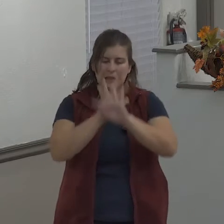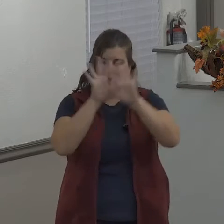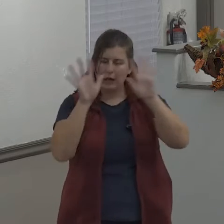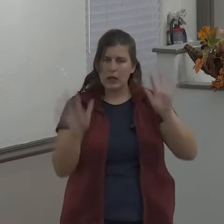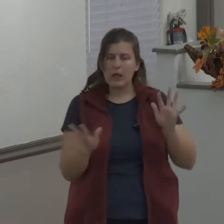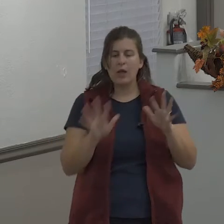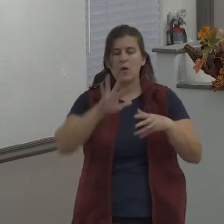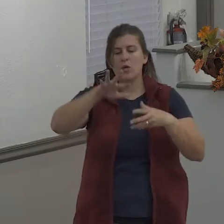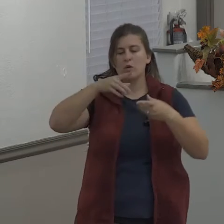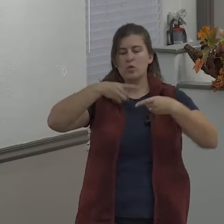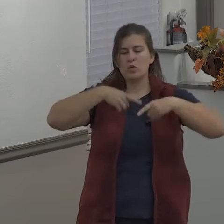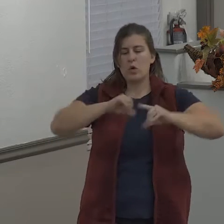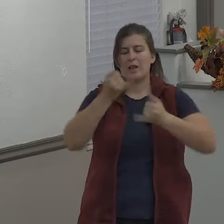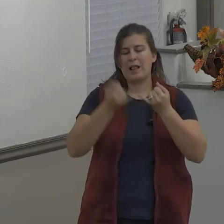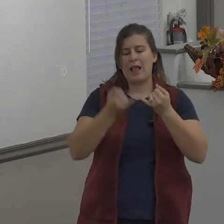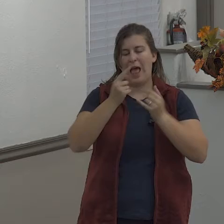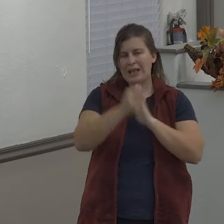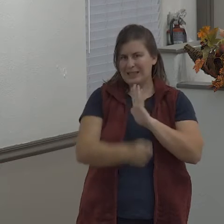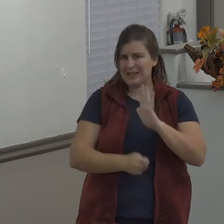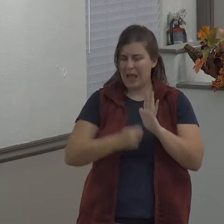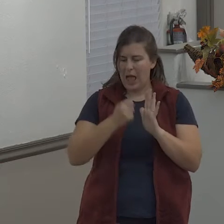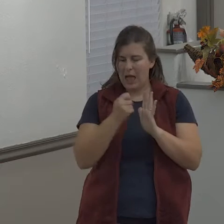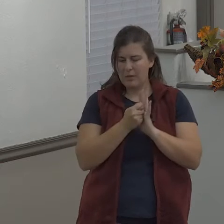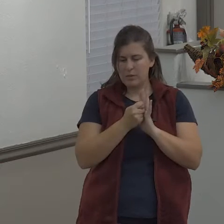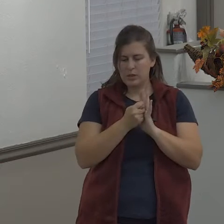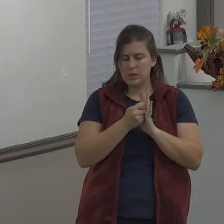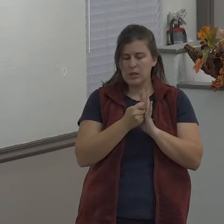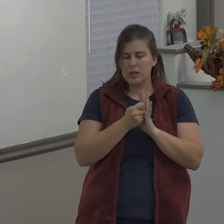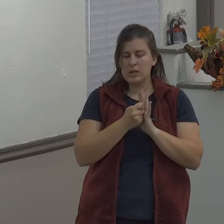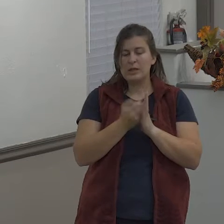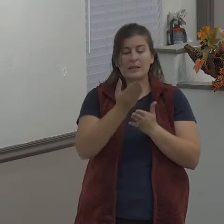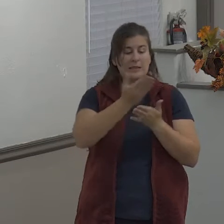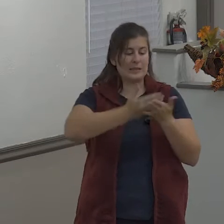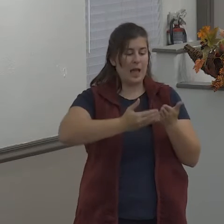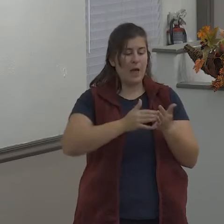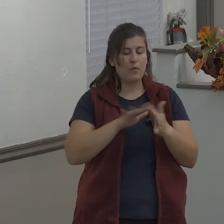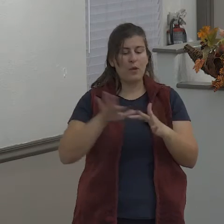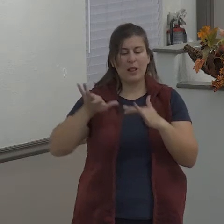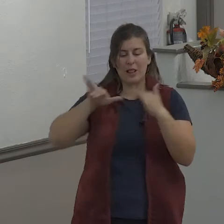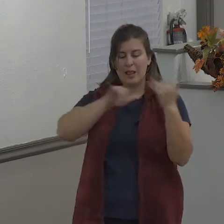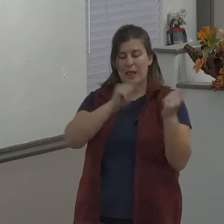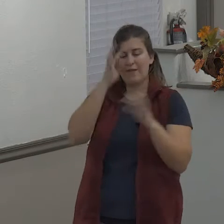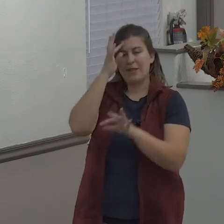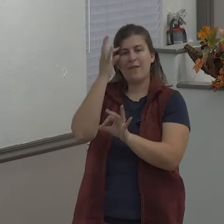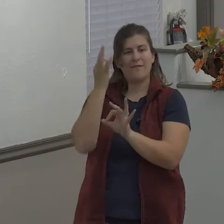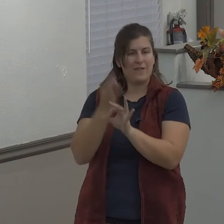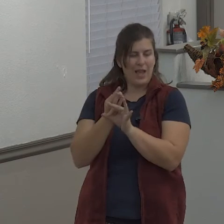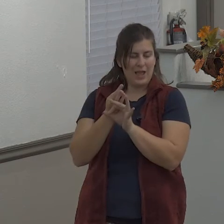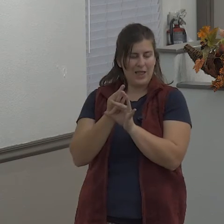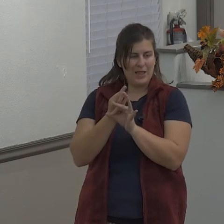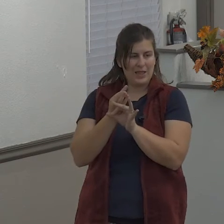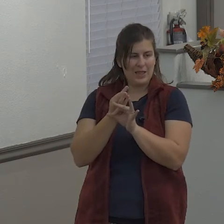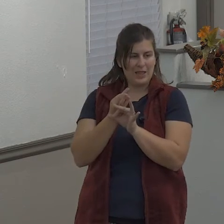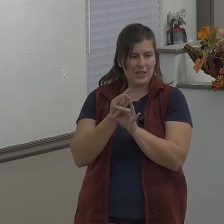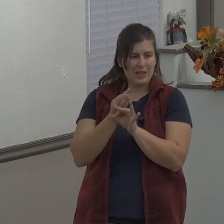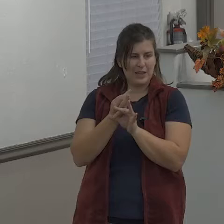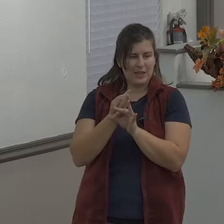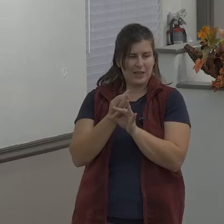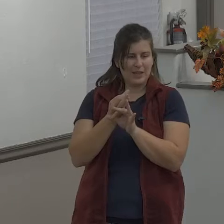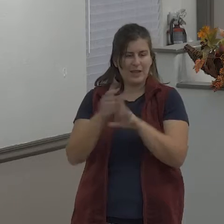speaketh expressly that in the latter times, we're in those times, some shall depart from the faith. They depart